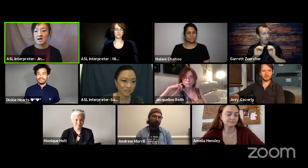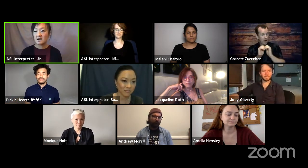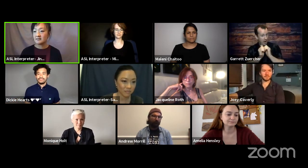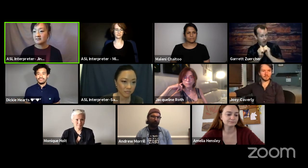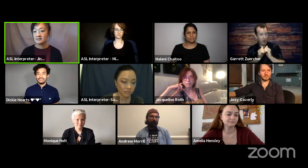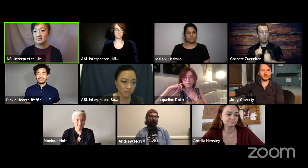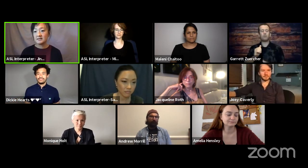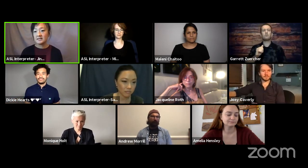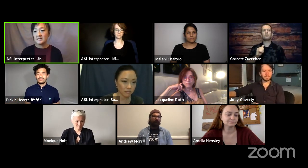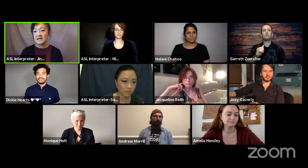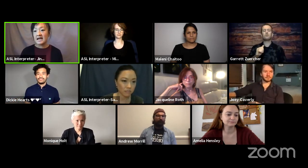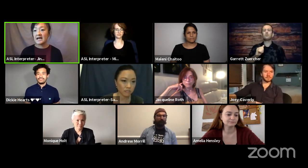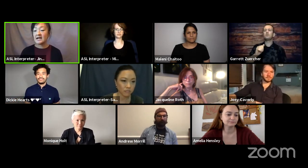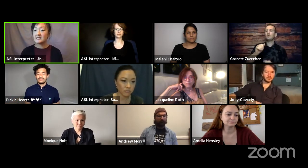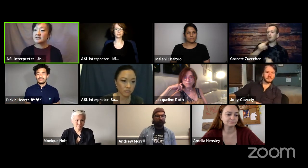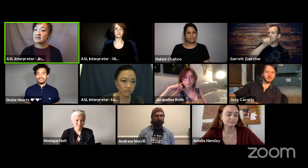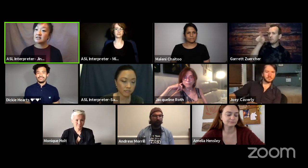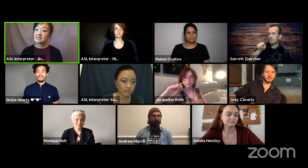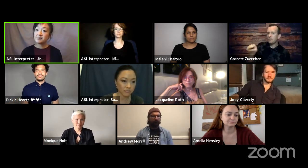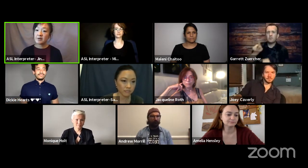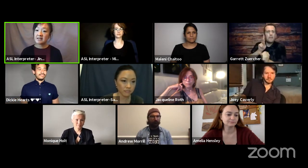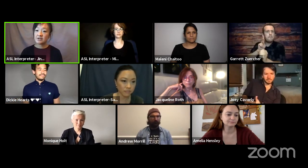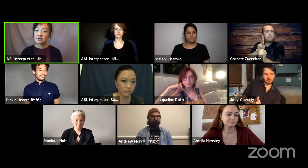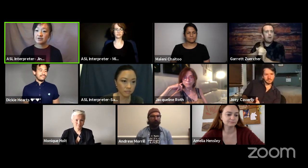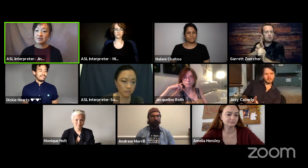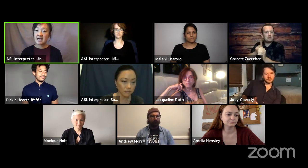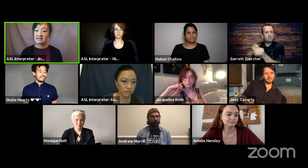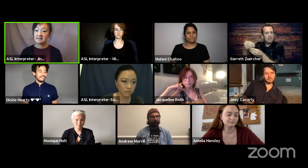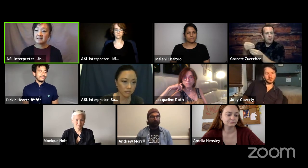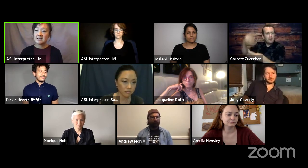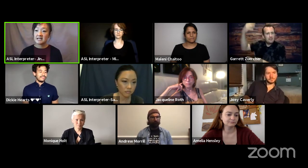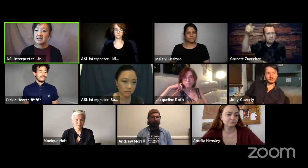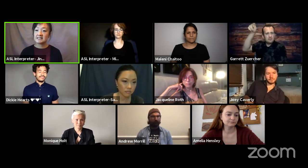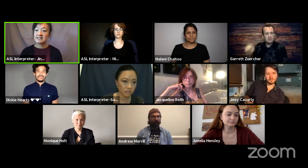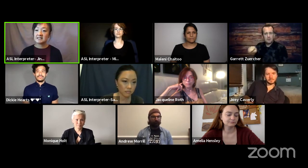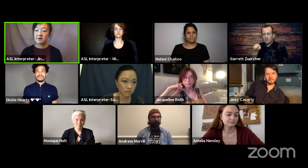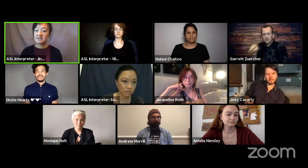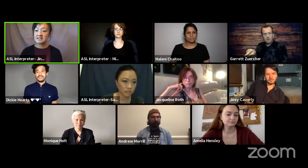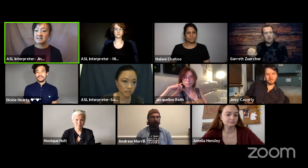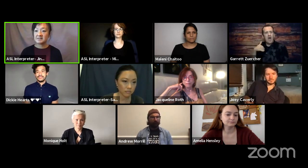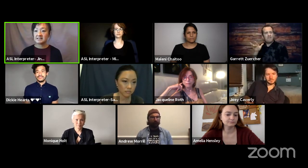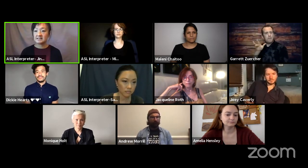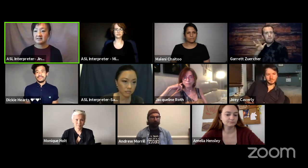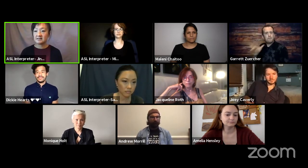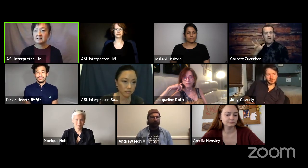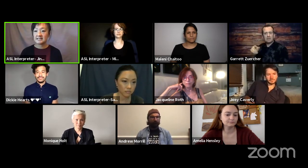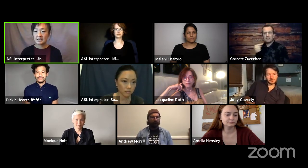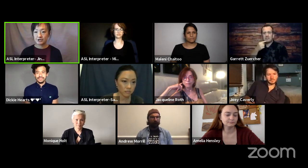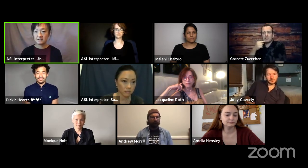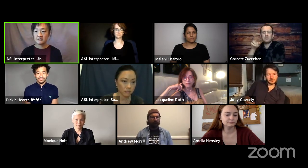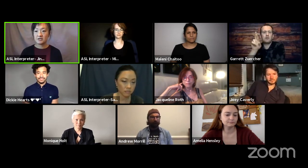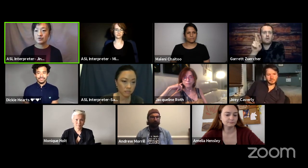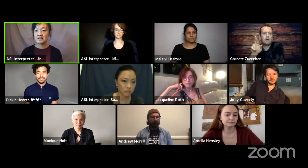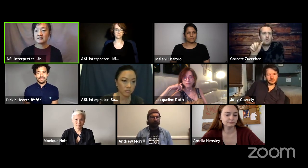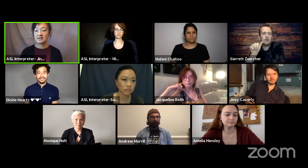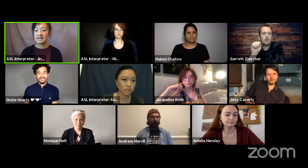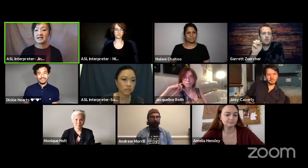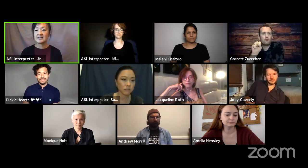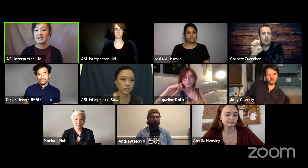on. And the simple way that you can do that is in the participants section, you can click on the